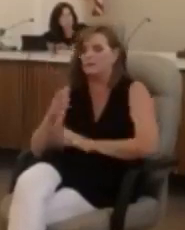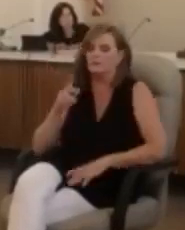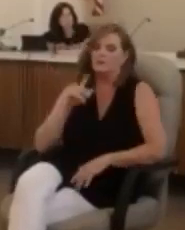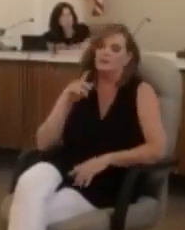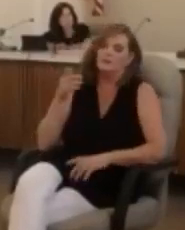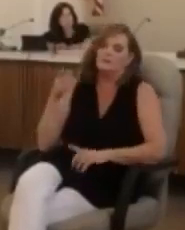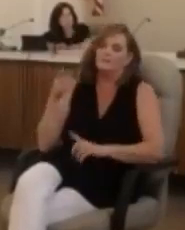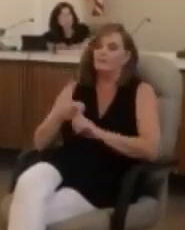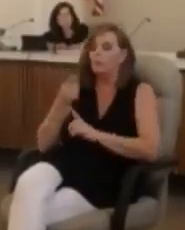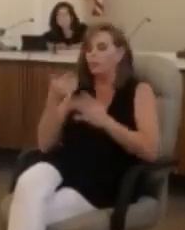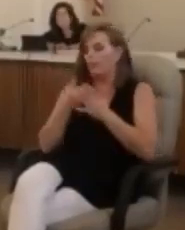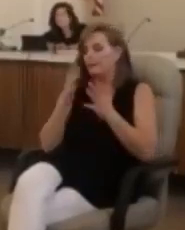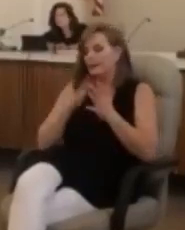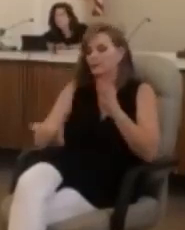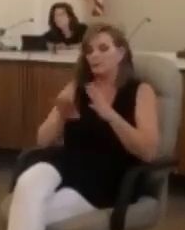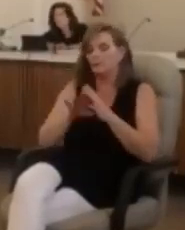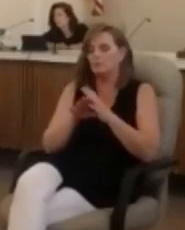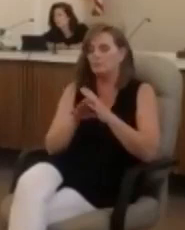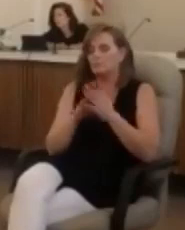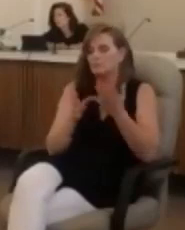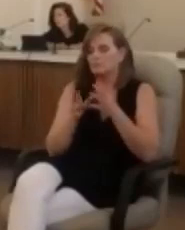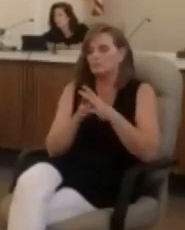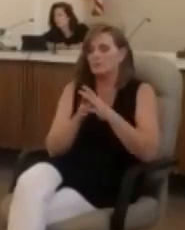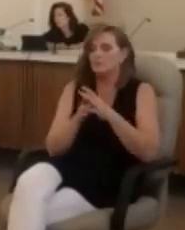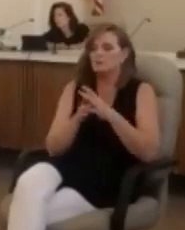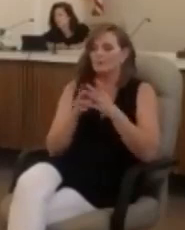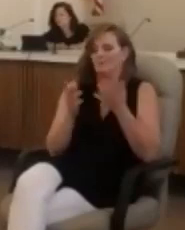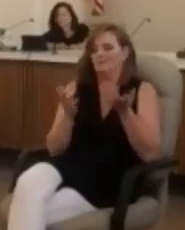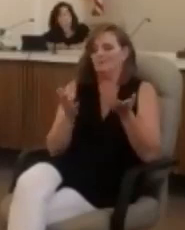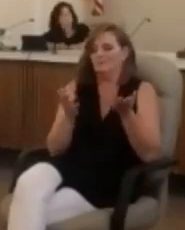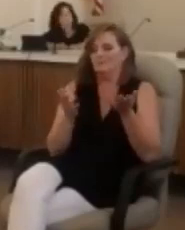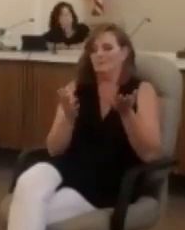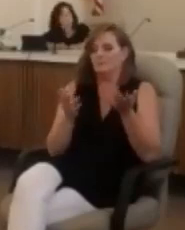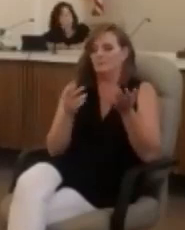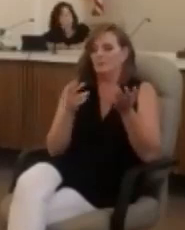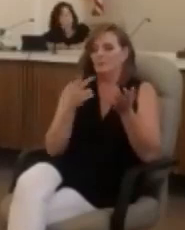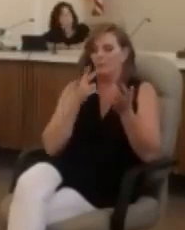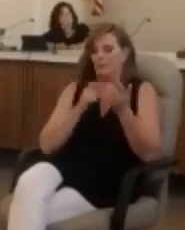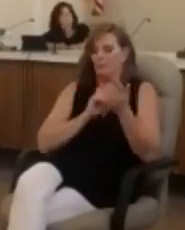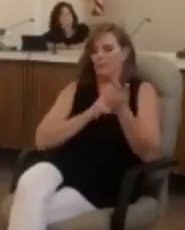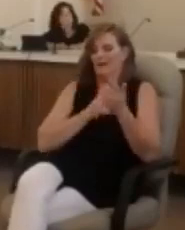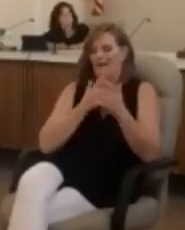to Ward Hill itself. And so it's essentially a higher standard that